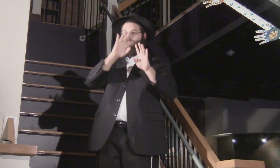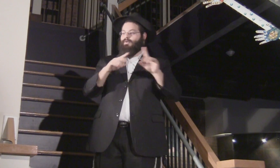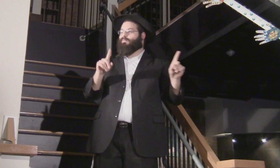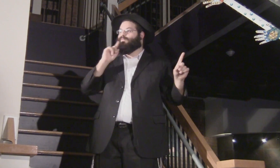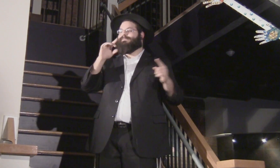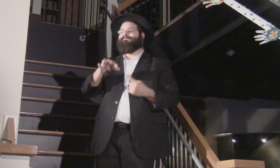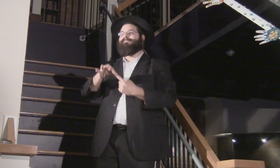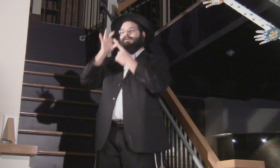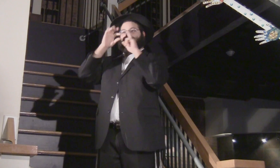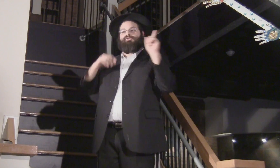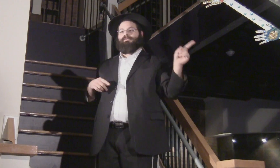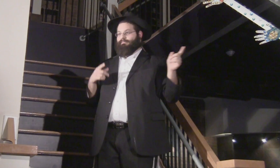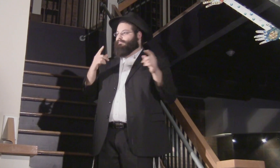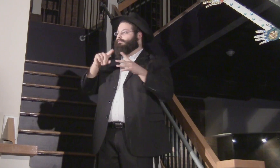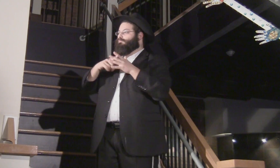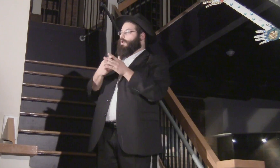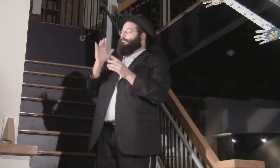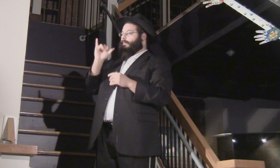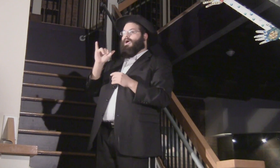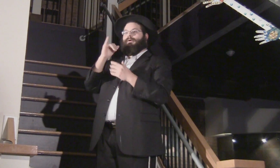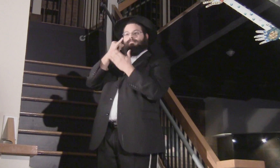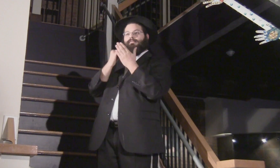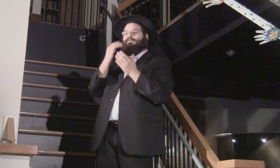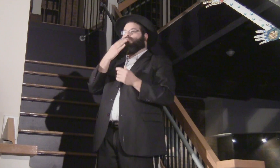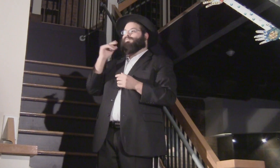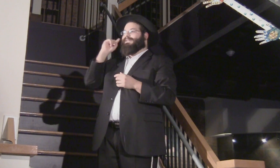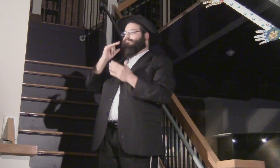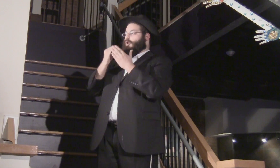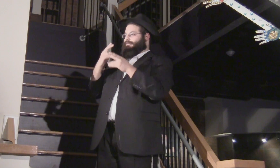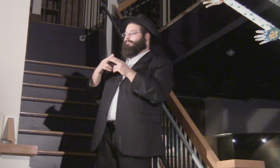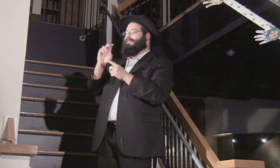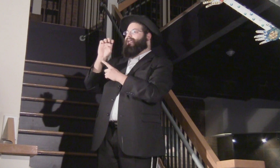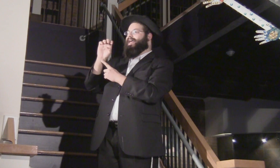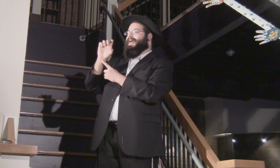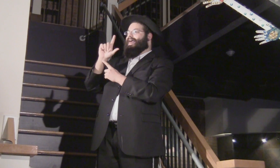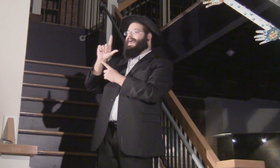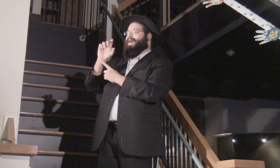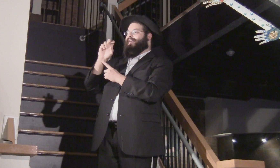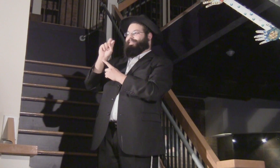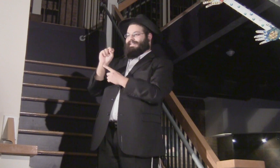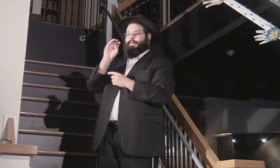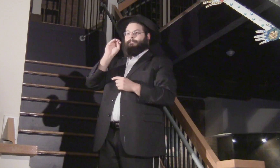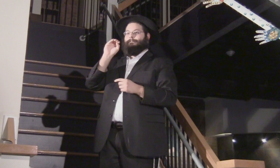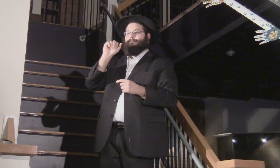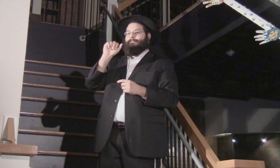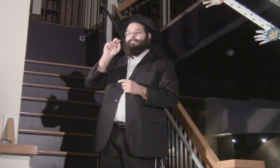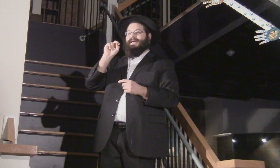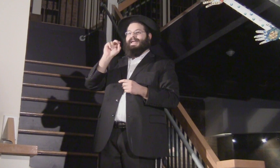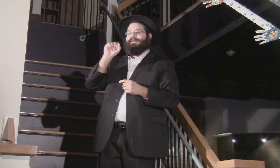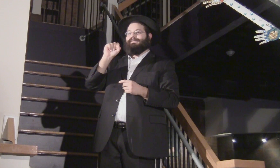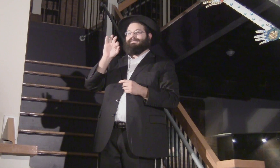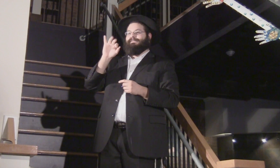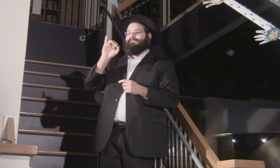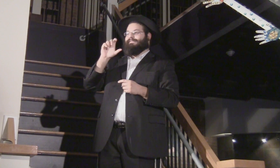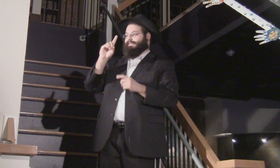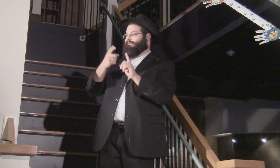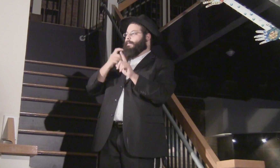And like Jackie said, the menorah is very special, right? Because it was made by a Jewish deaf artist, Ellen